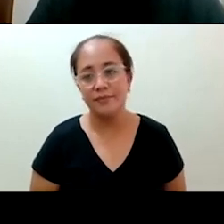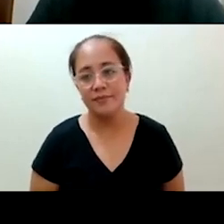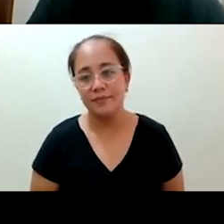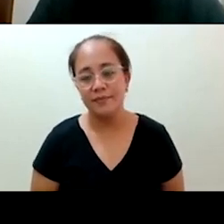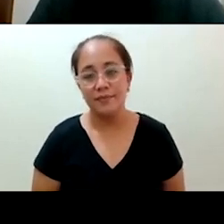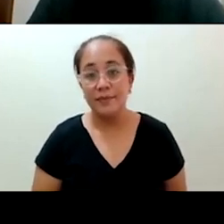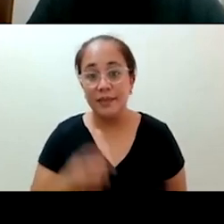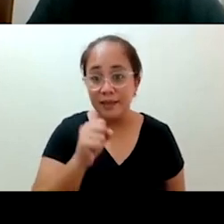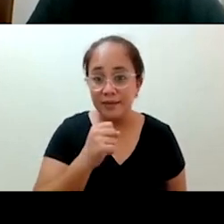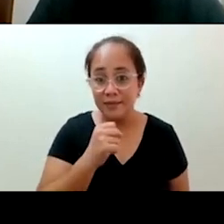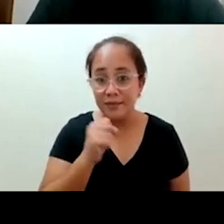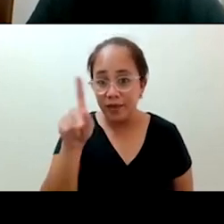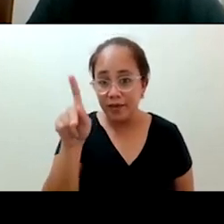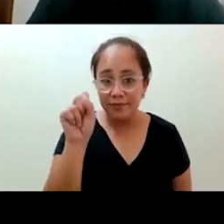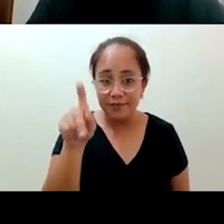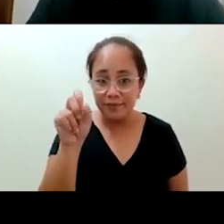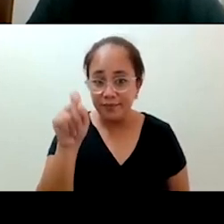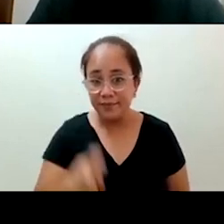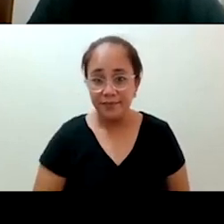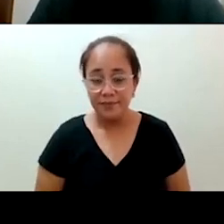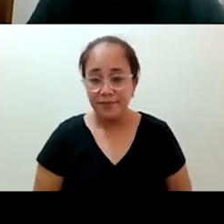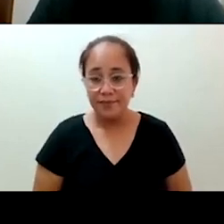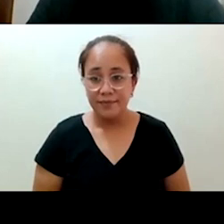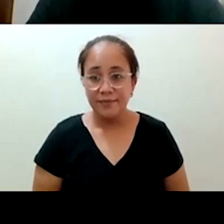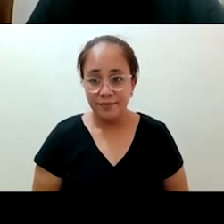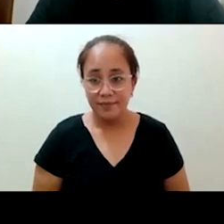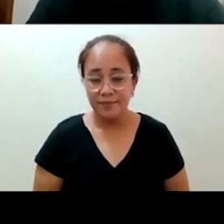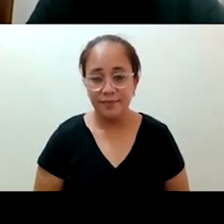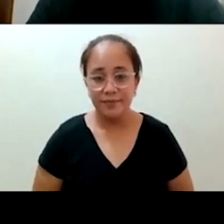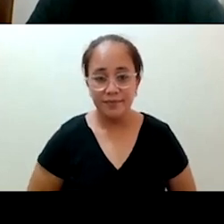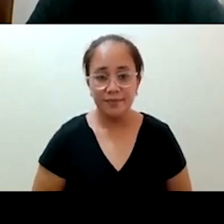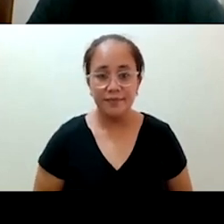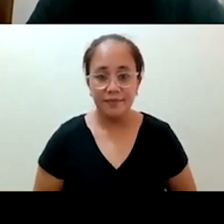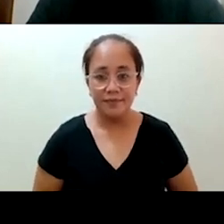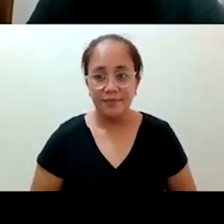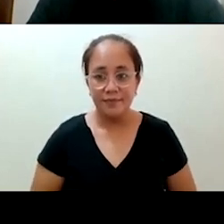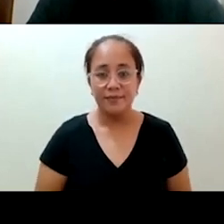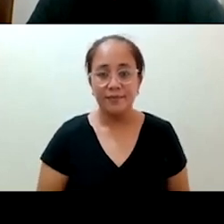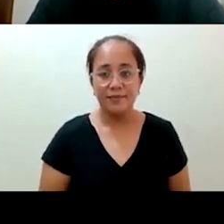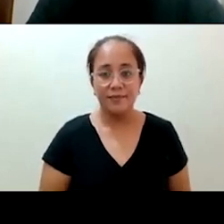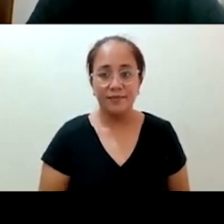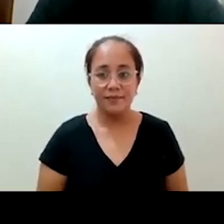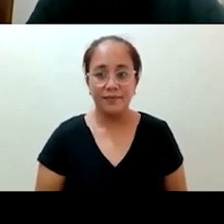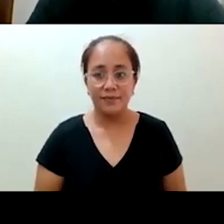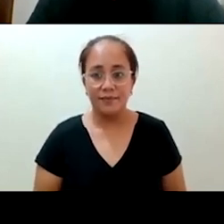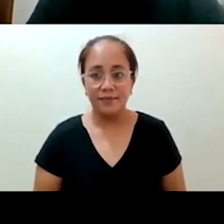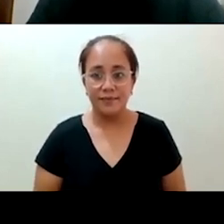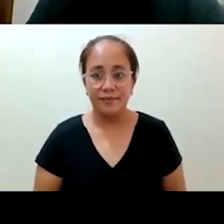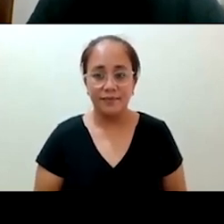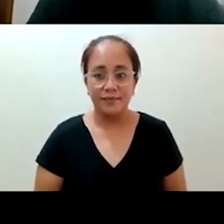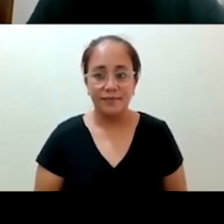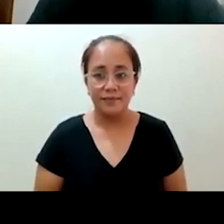Okay. Dr. Woody, as you can see, Mm-hmm. uh, here are our two-handed signs. We have